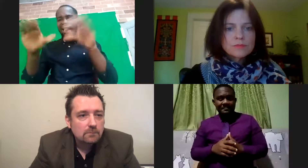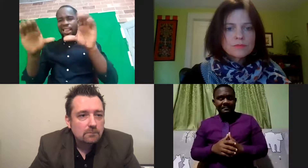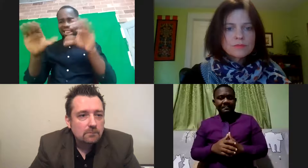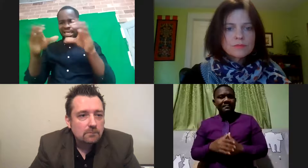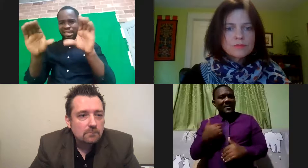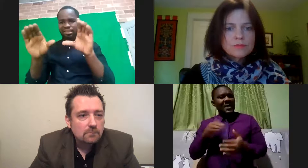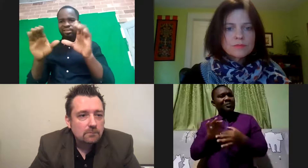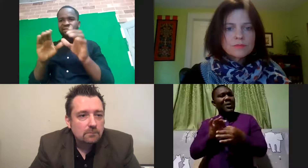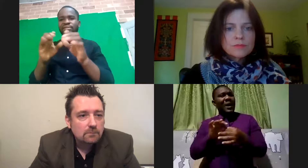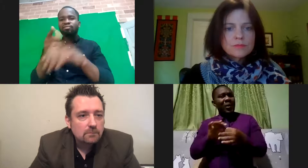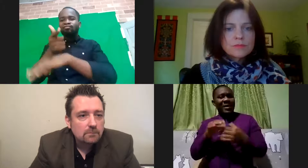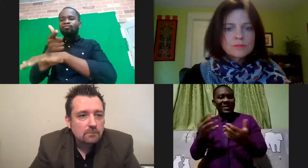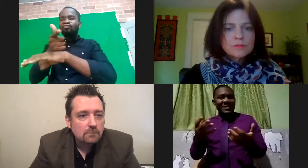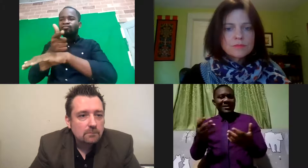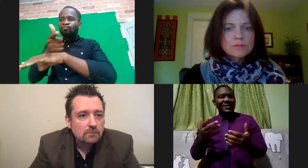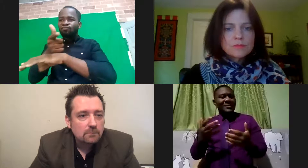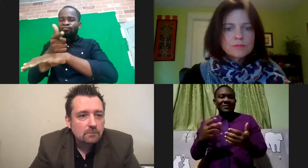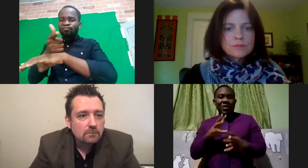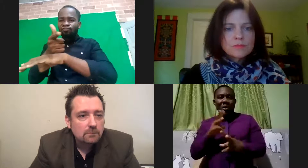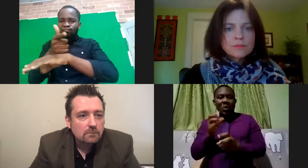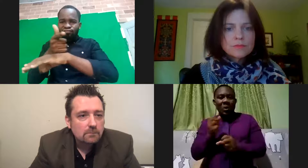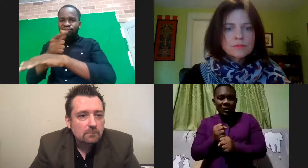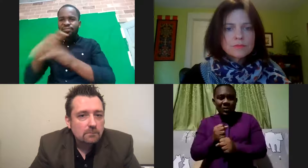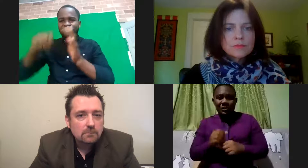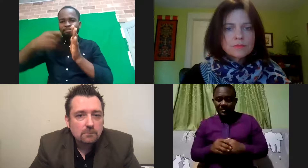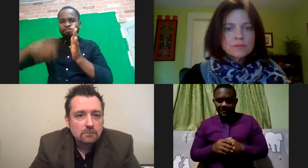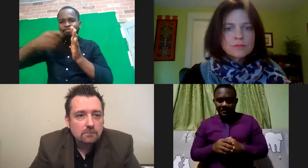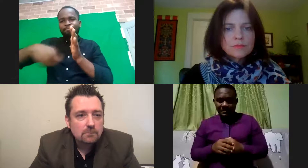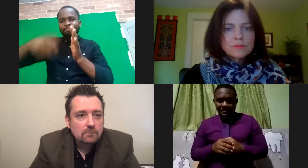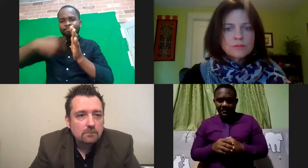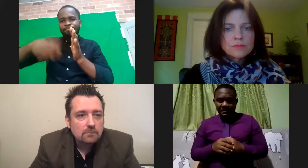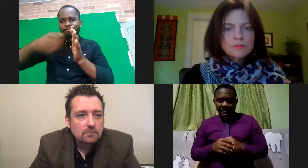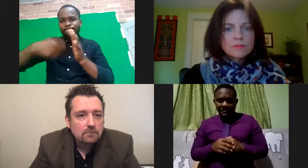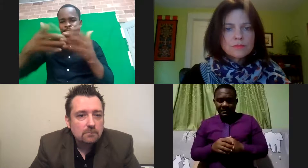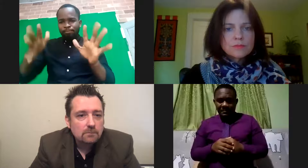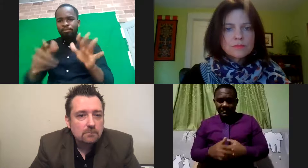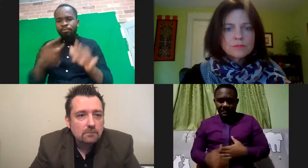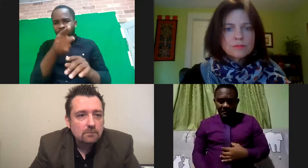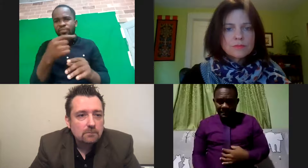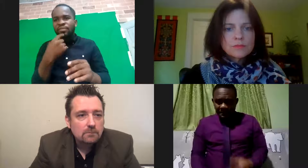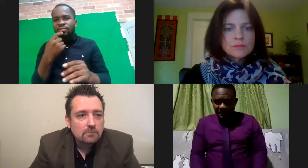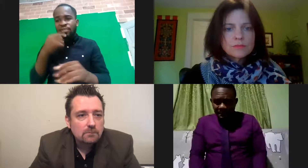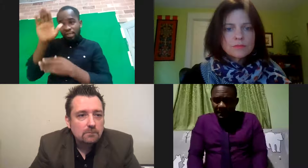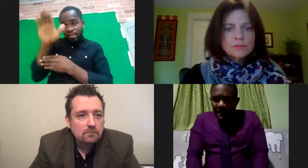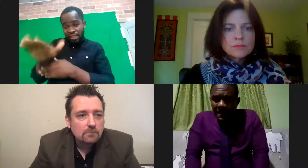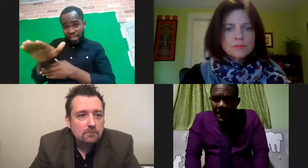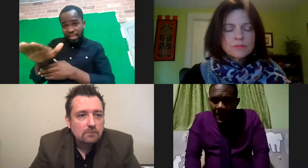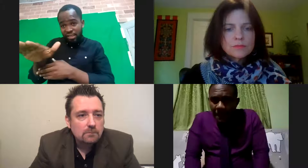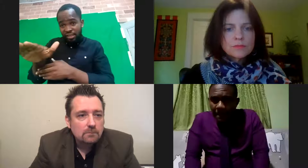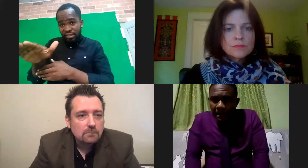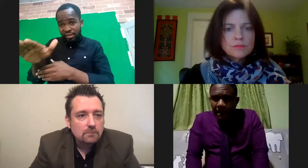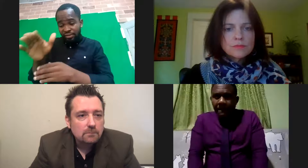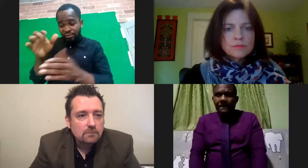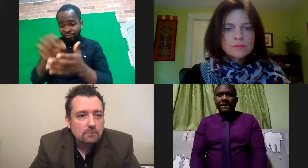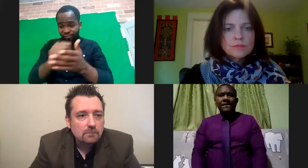throughout the workshop. The question you are asking, that a child who has been in seclusion, deaf child, and now